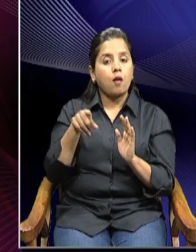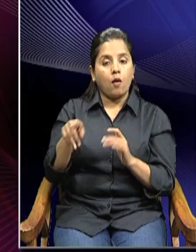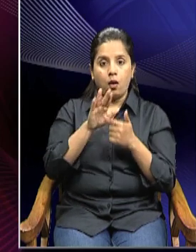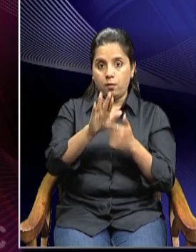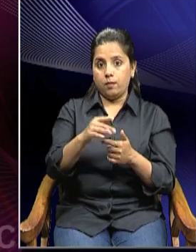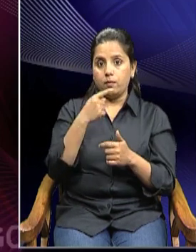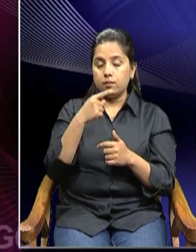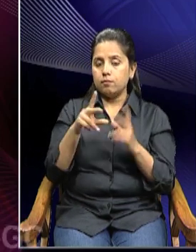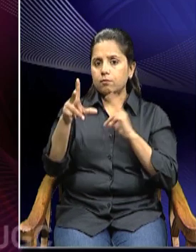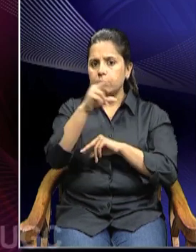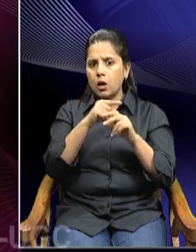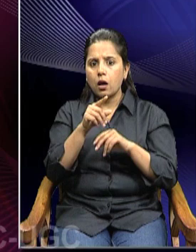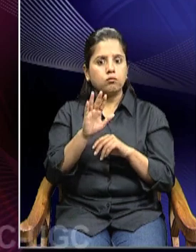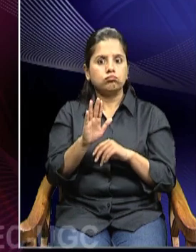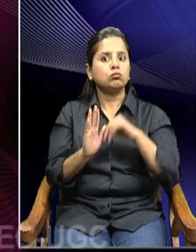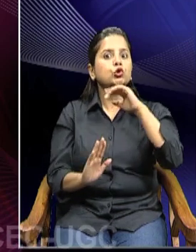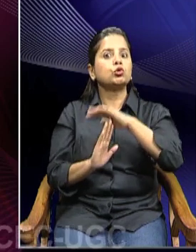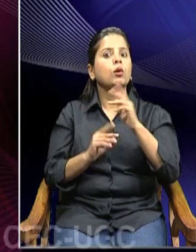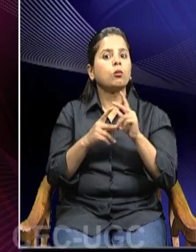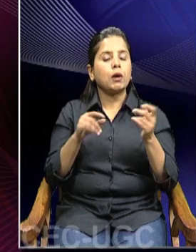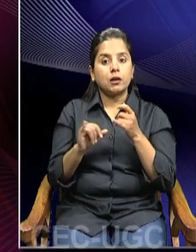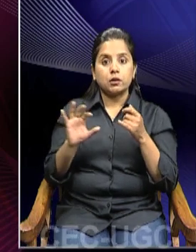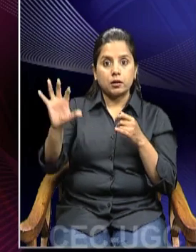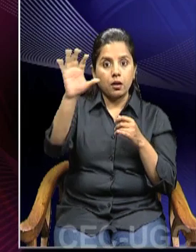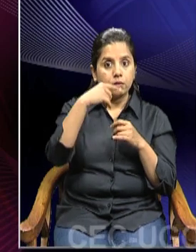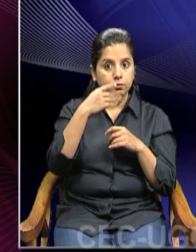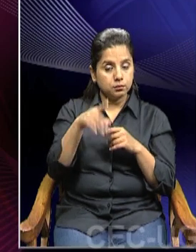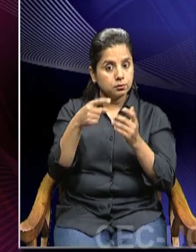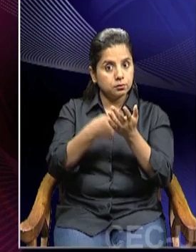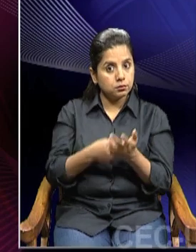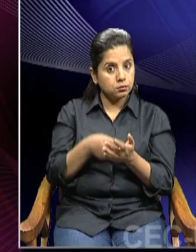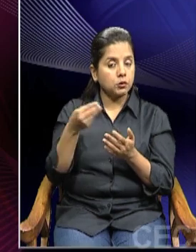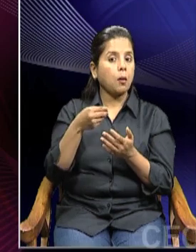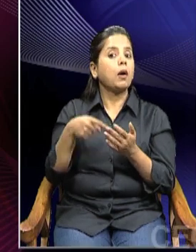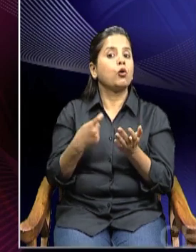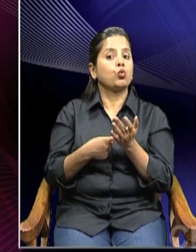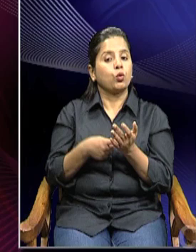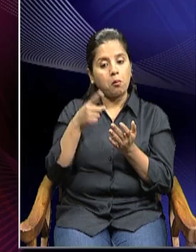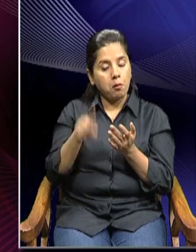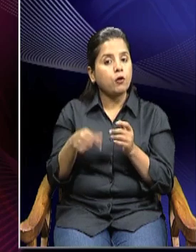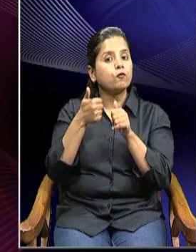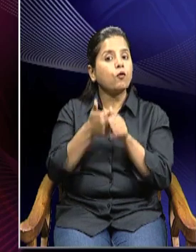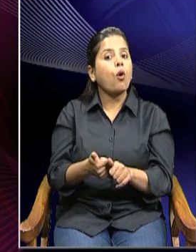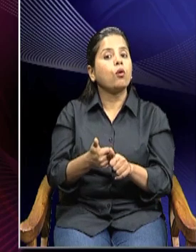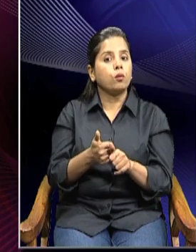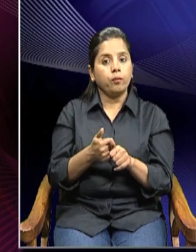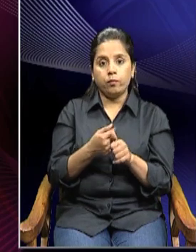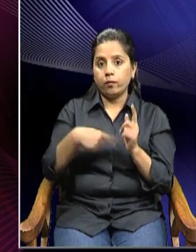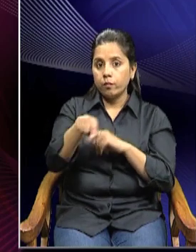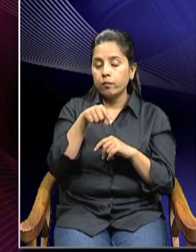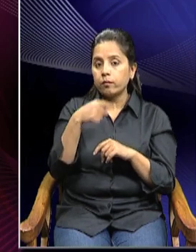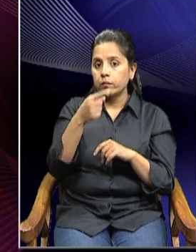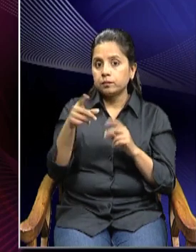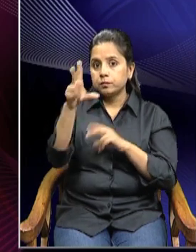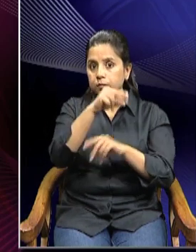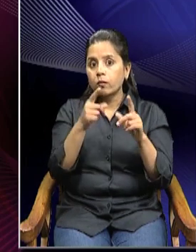the interaction among states. These set certain regimes which govern the